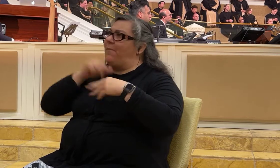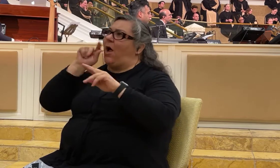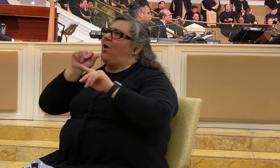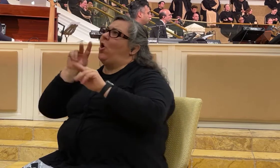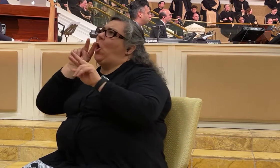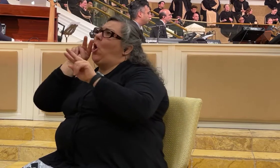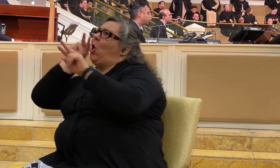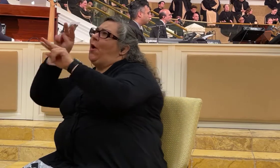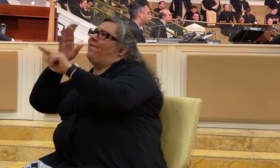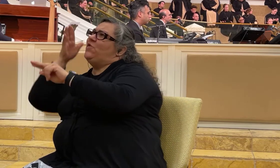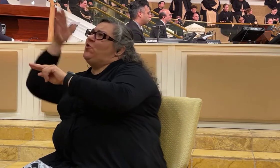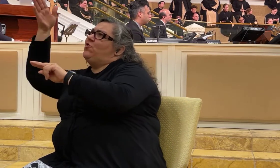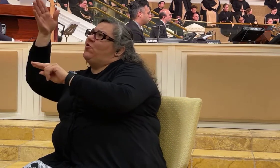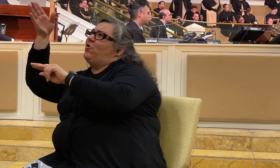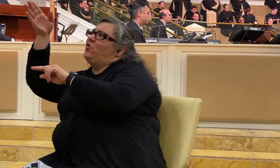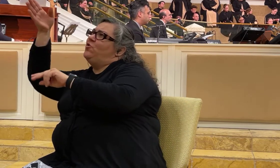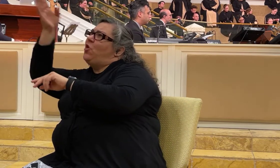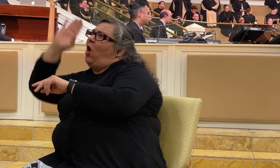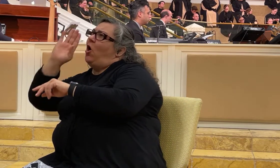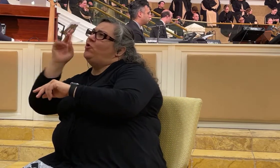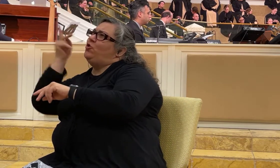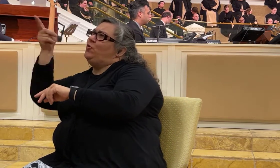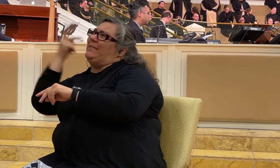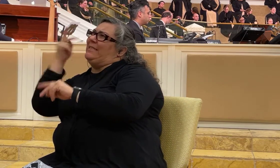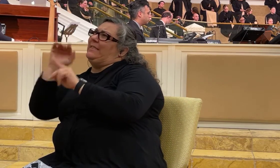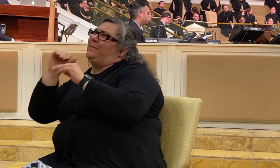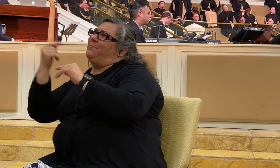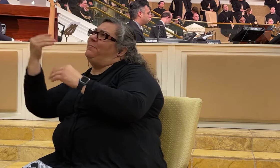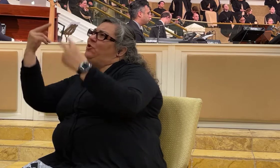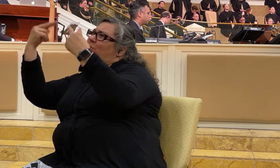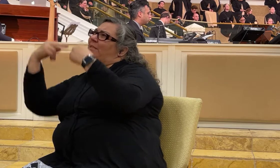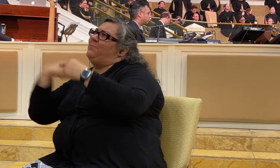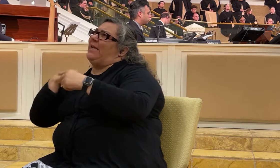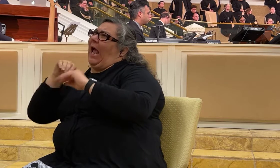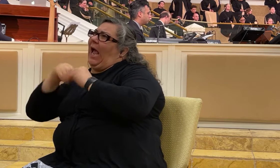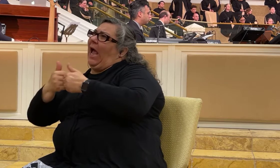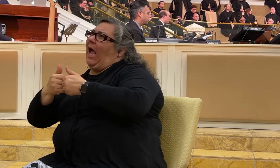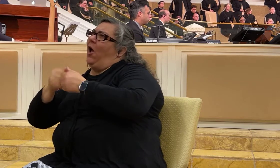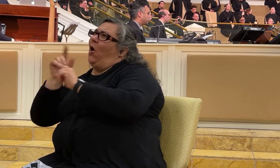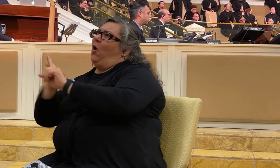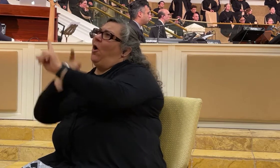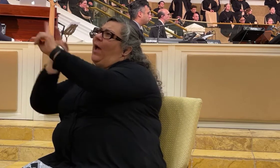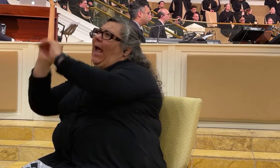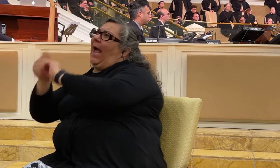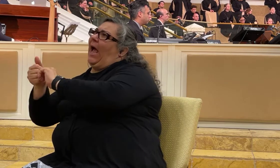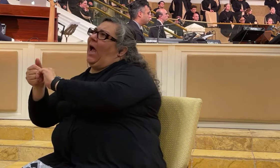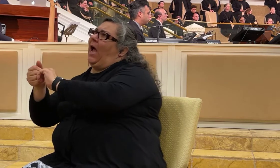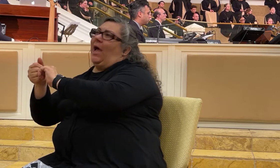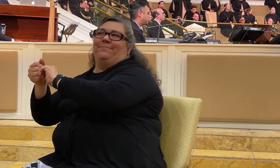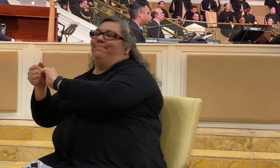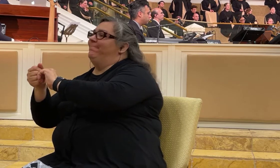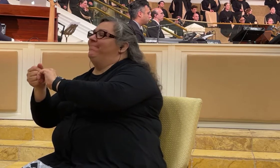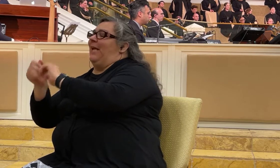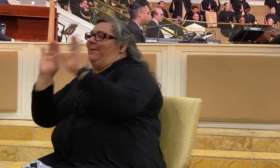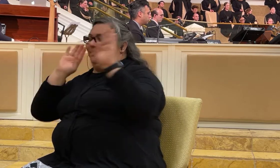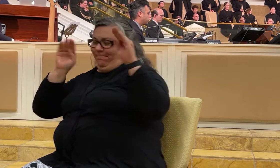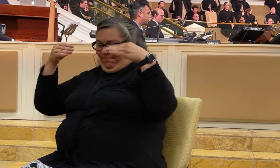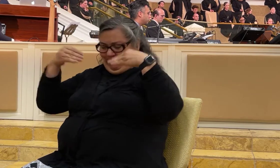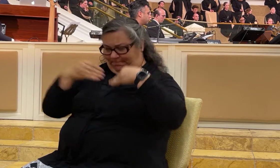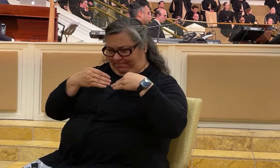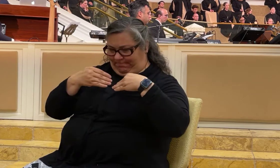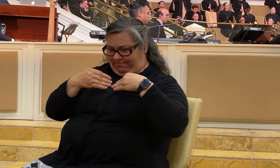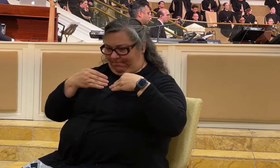at the meaning that God sees, the destiny, I make decisions that